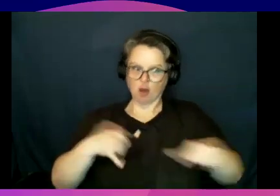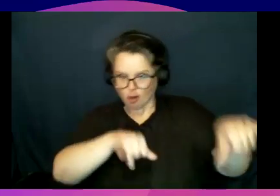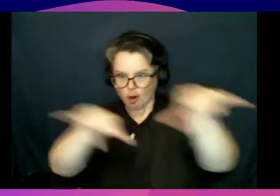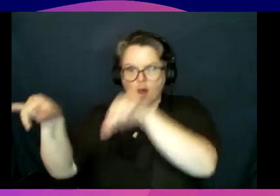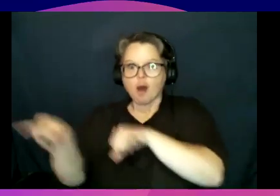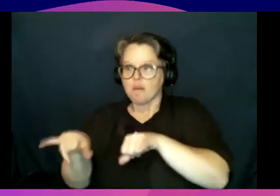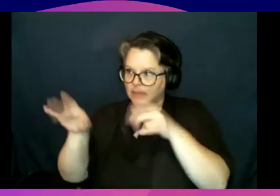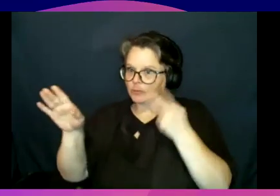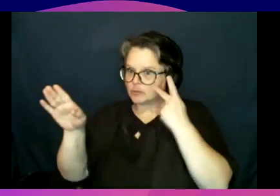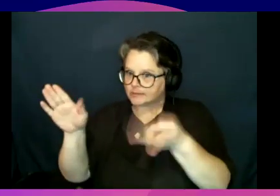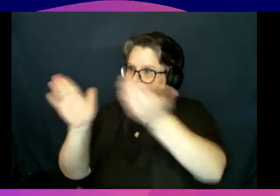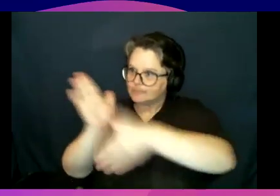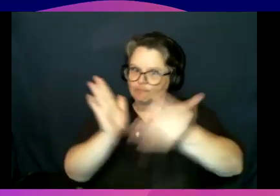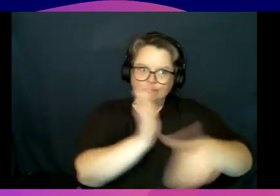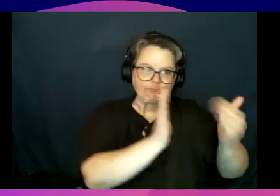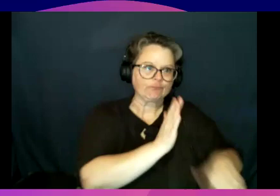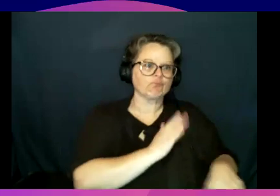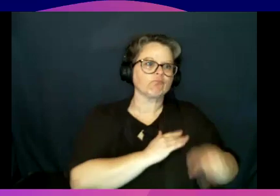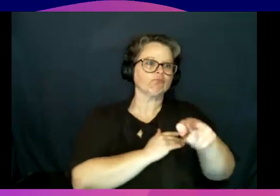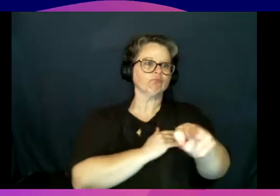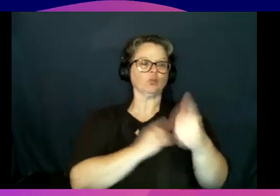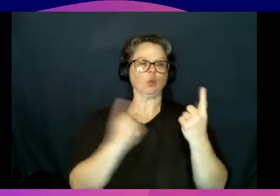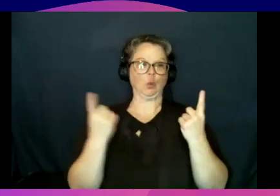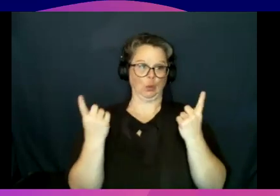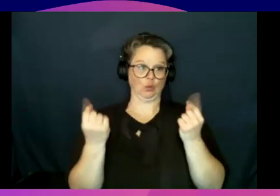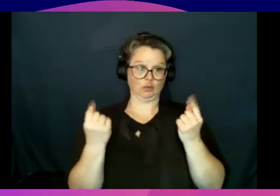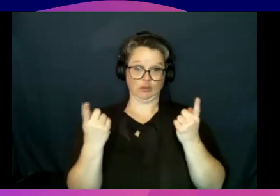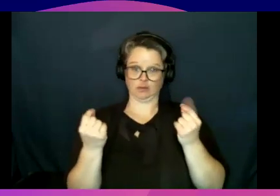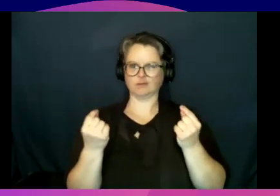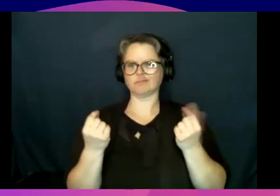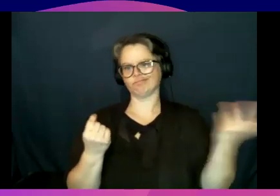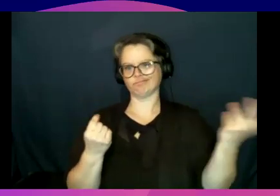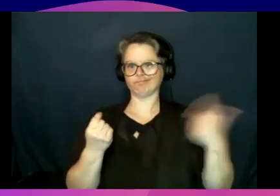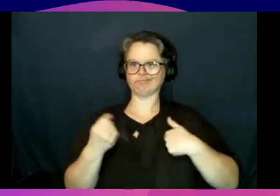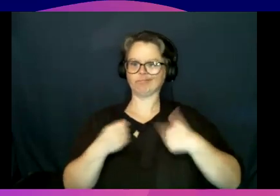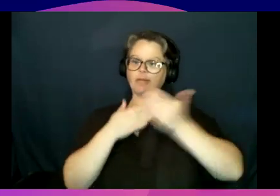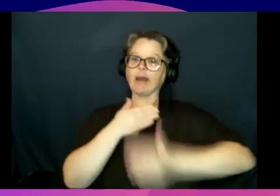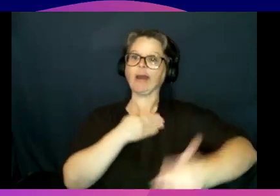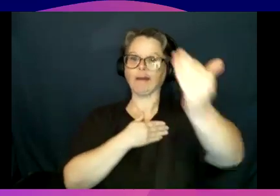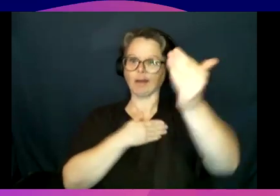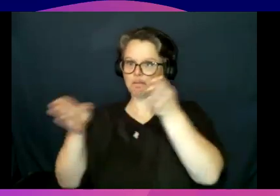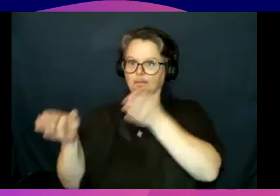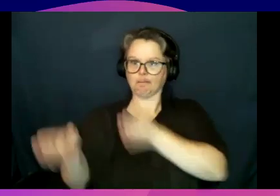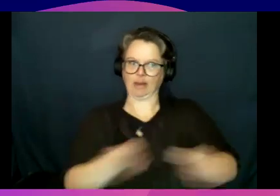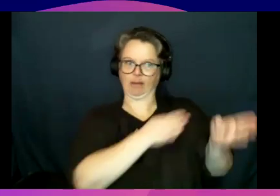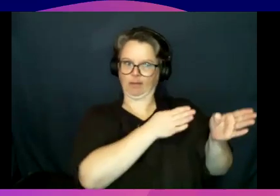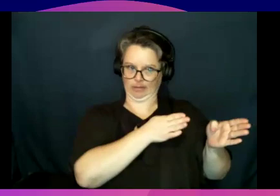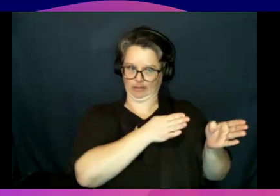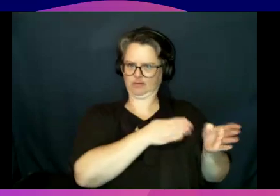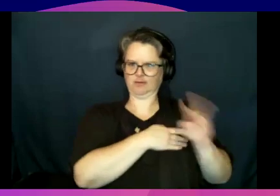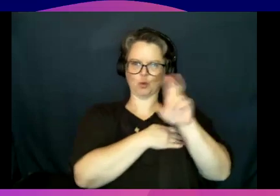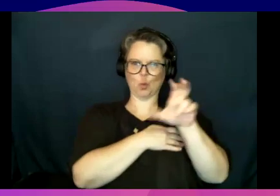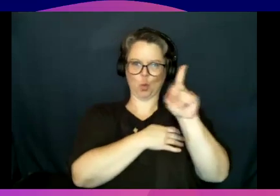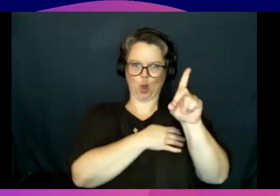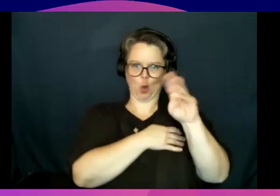also on our website. It's accessible there, and it has all of the content that I just talked about. And it lays